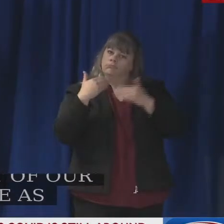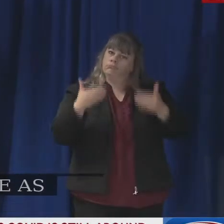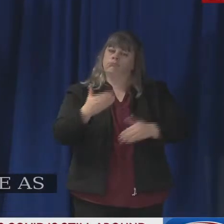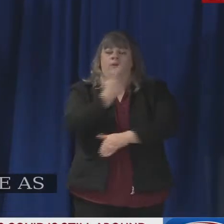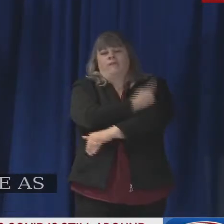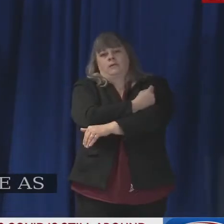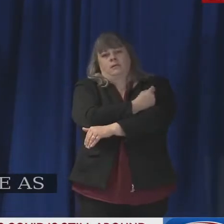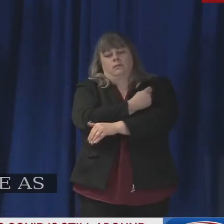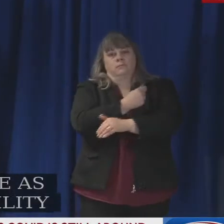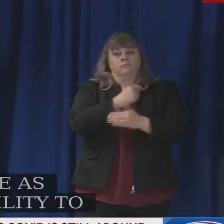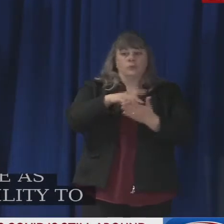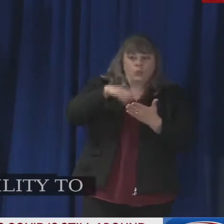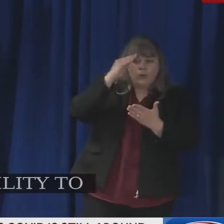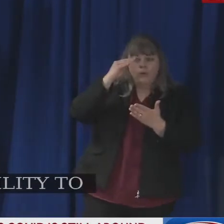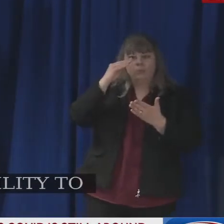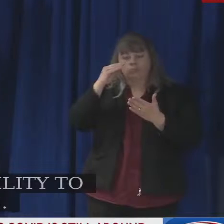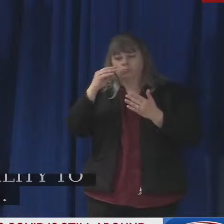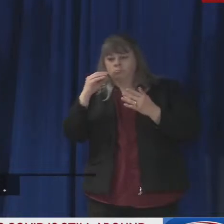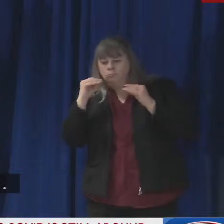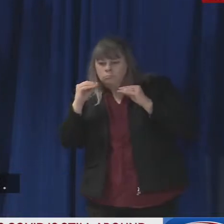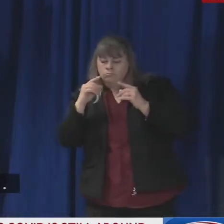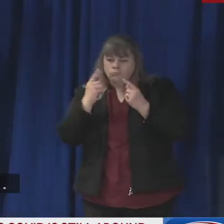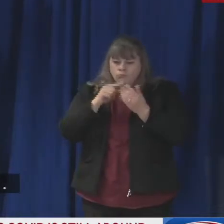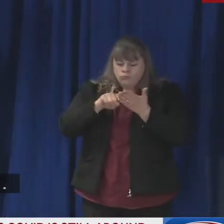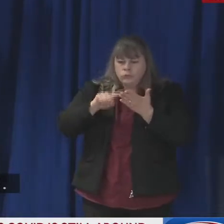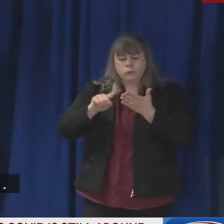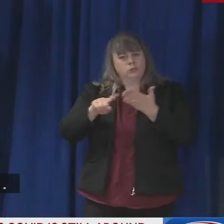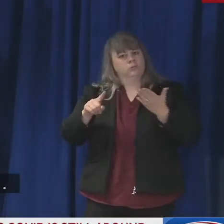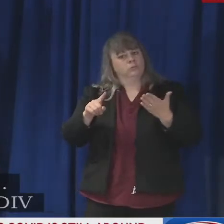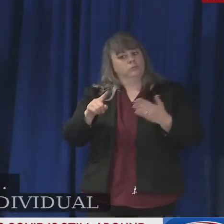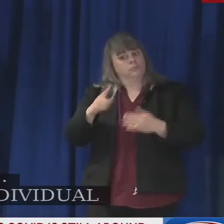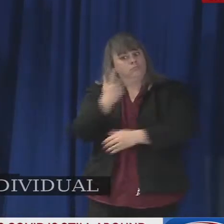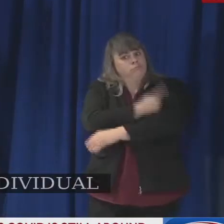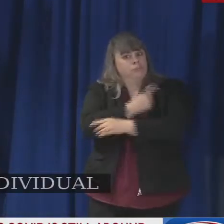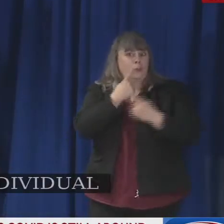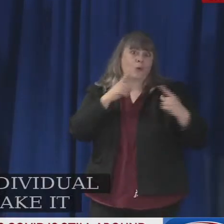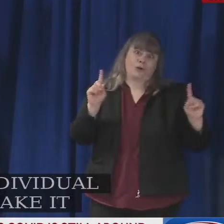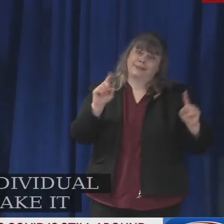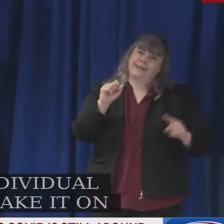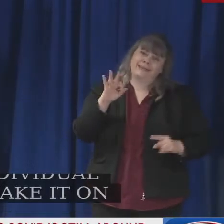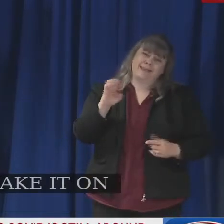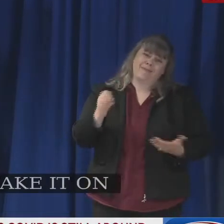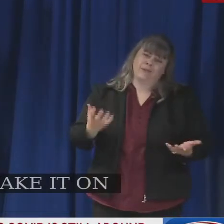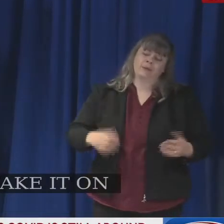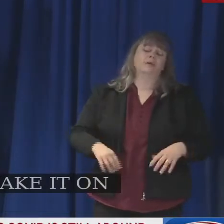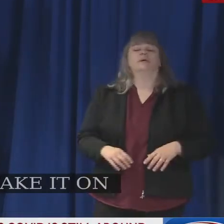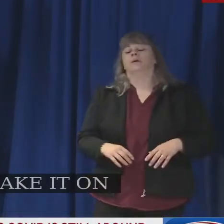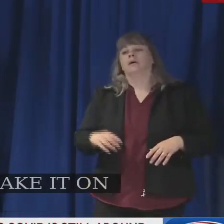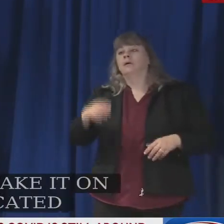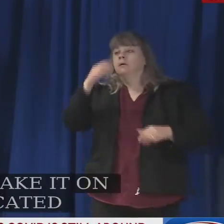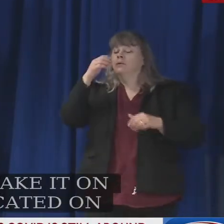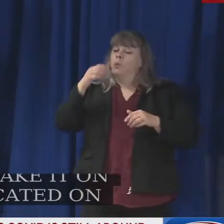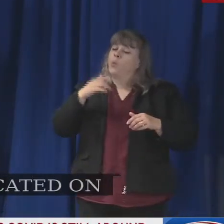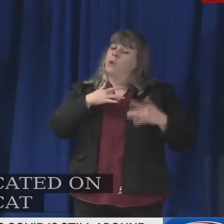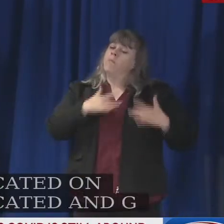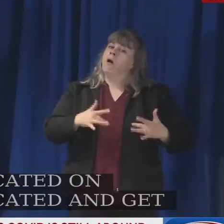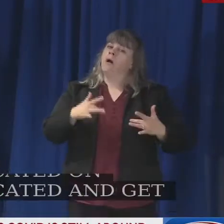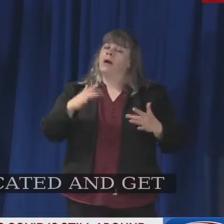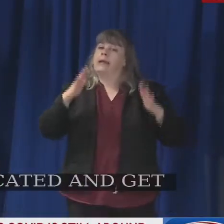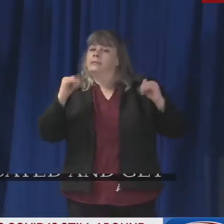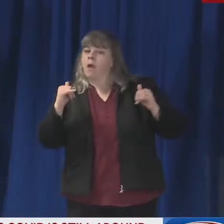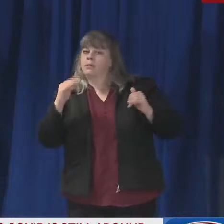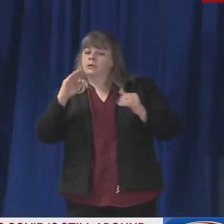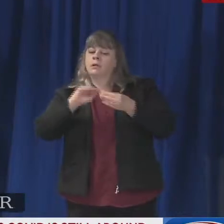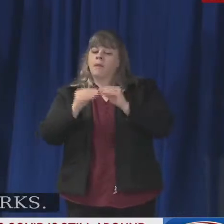be educated and get vaccinated. It's safe and it works. It really, really does work. The surge that we talk about that is likely to come in the fall,